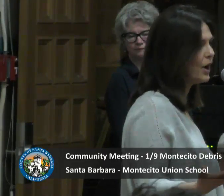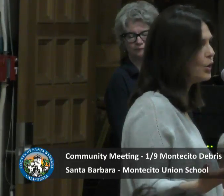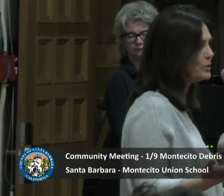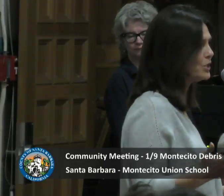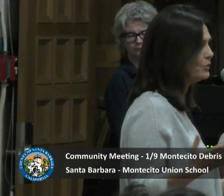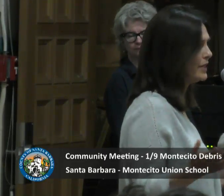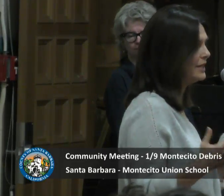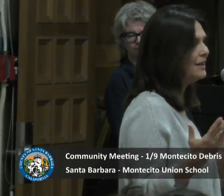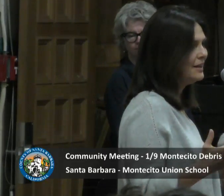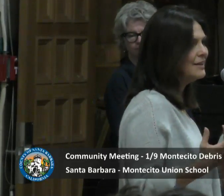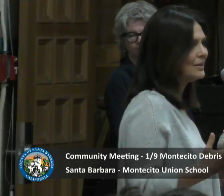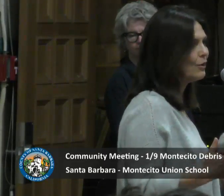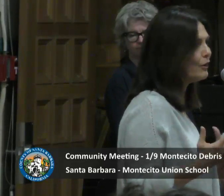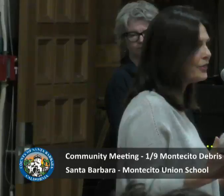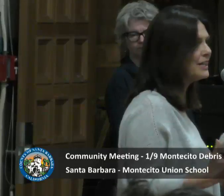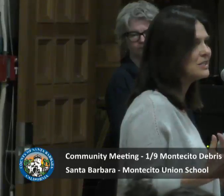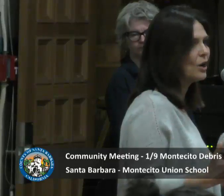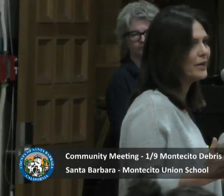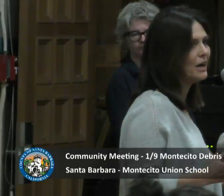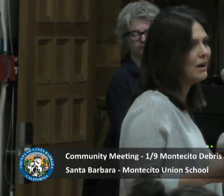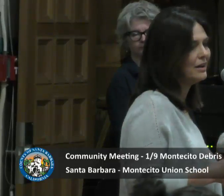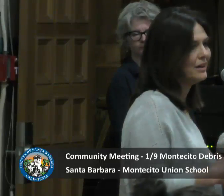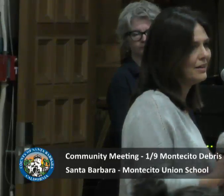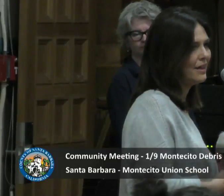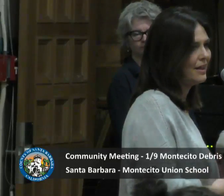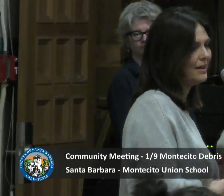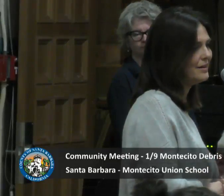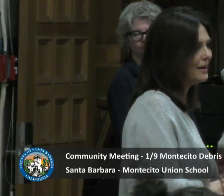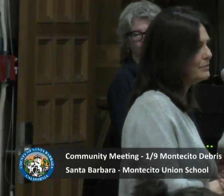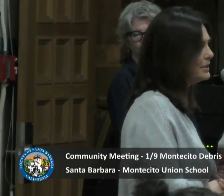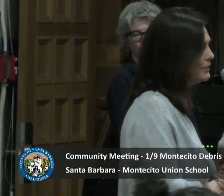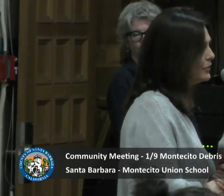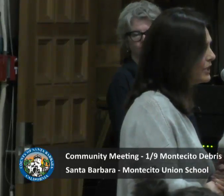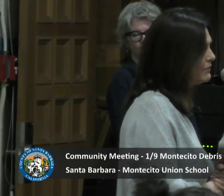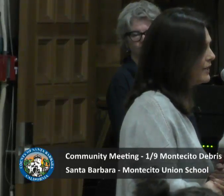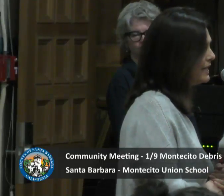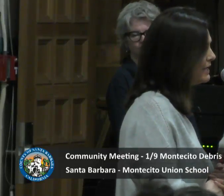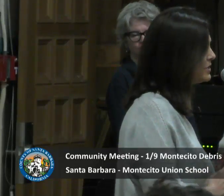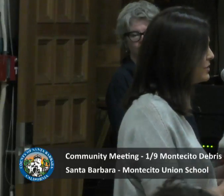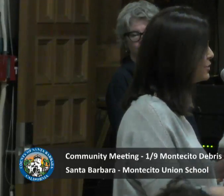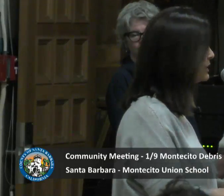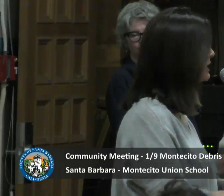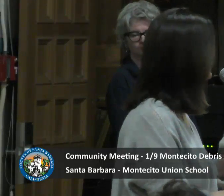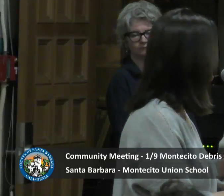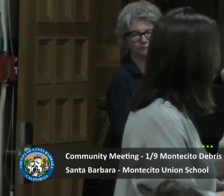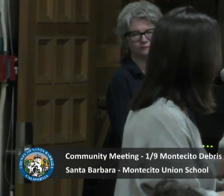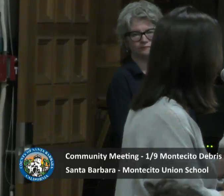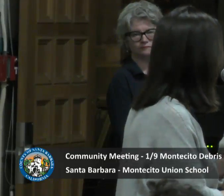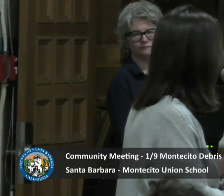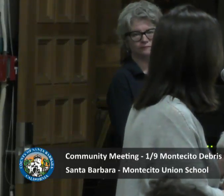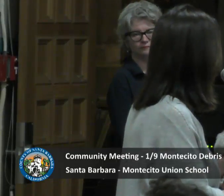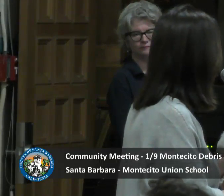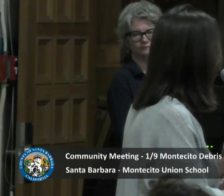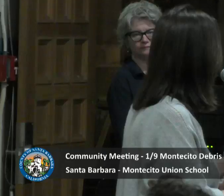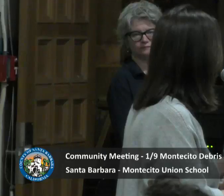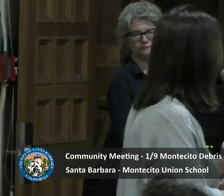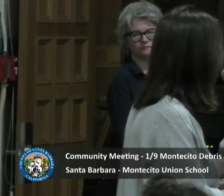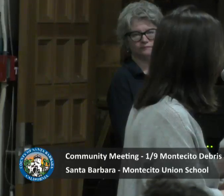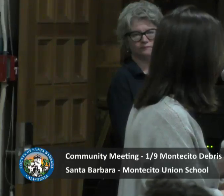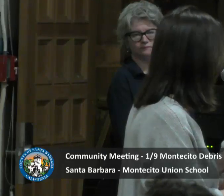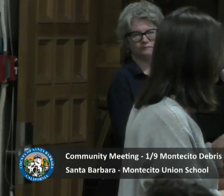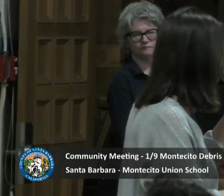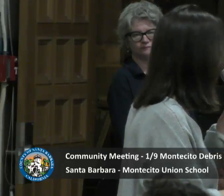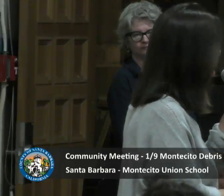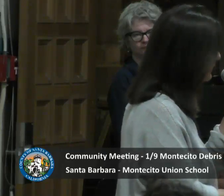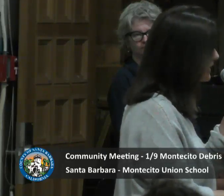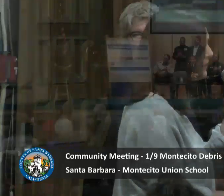piece of hope too, that there are things going on, and I believe we're going to find answers to a lot of these scary questions, and we're going to have a